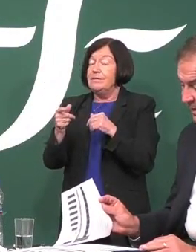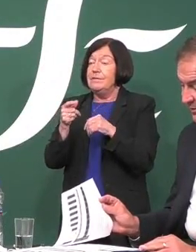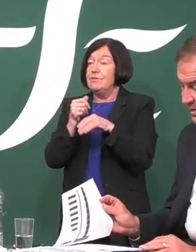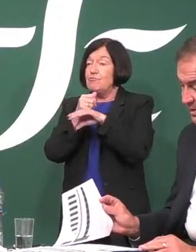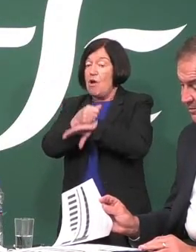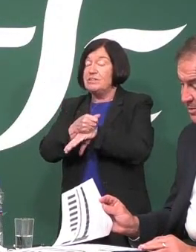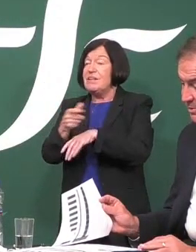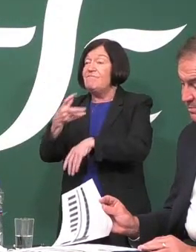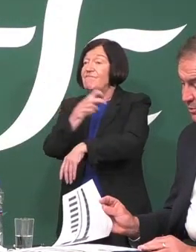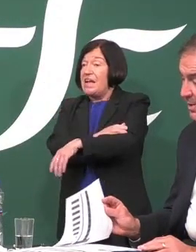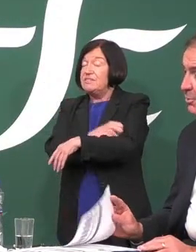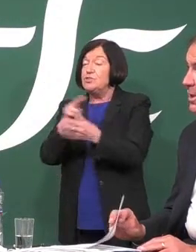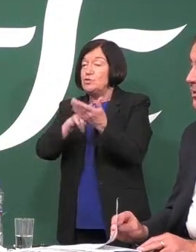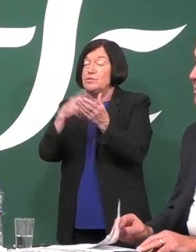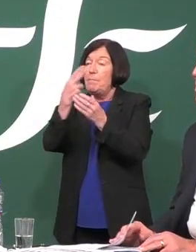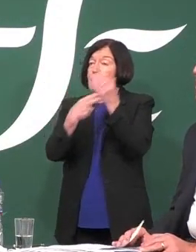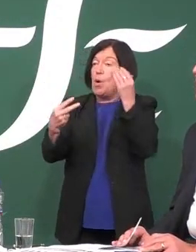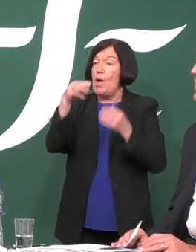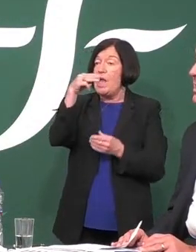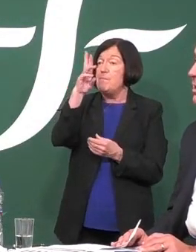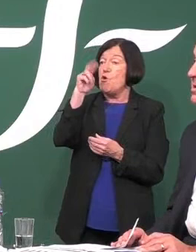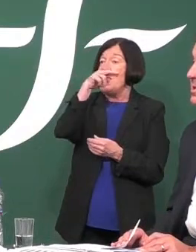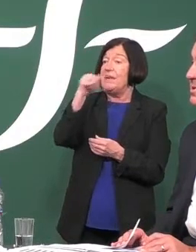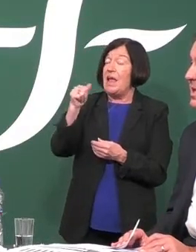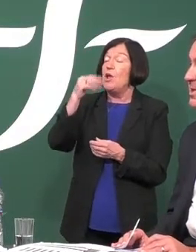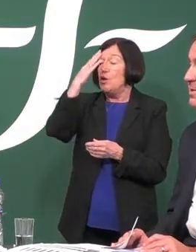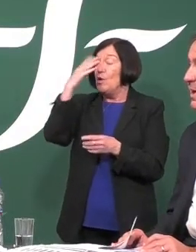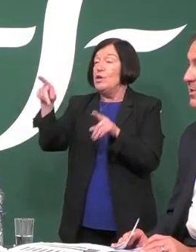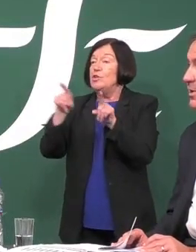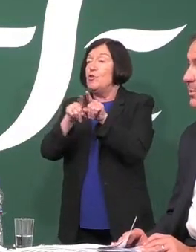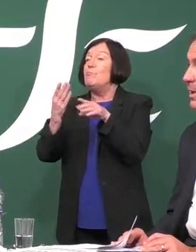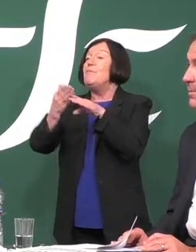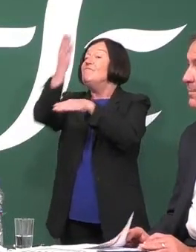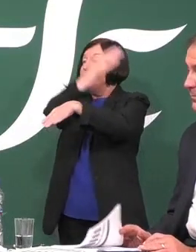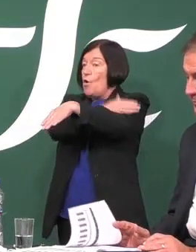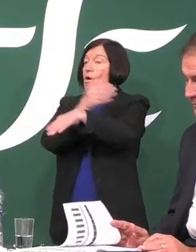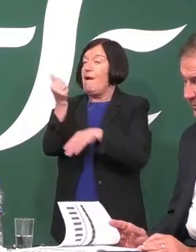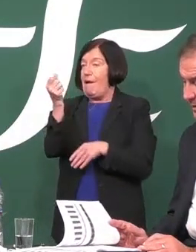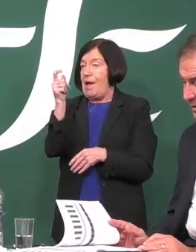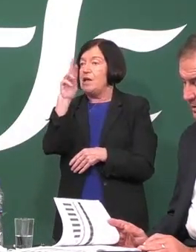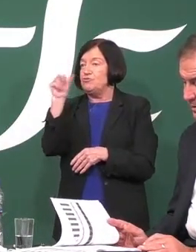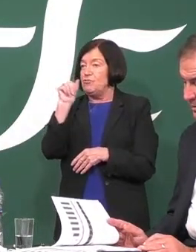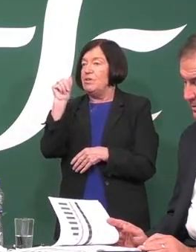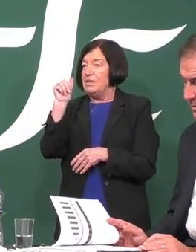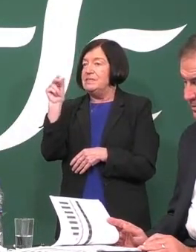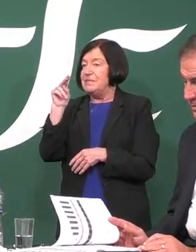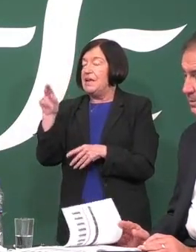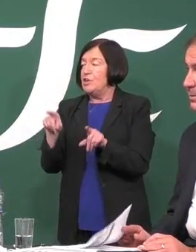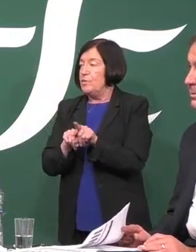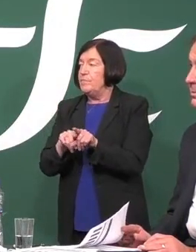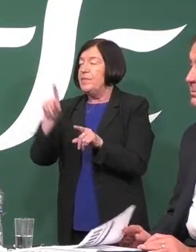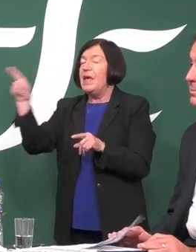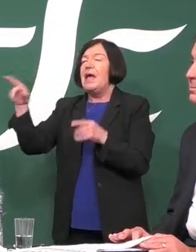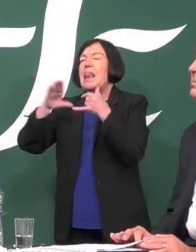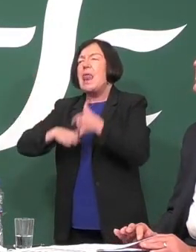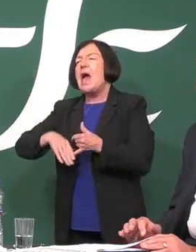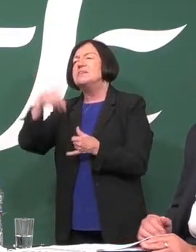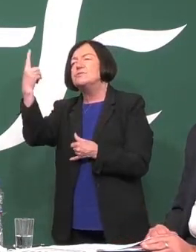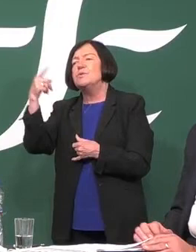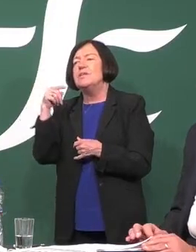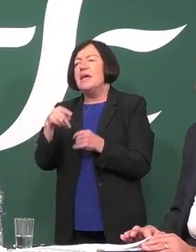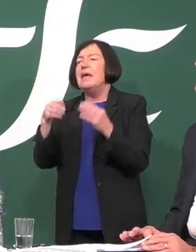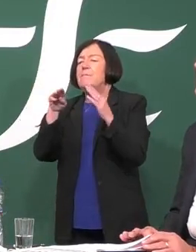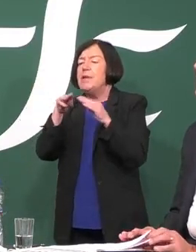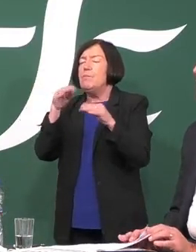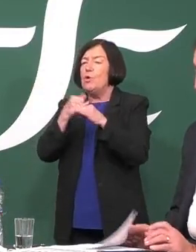the vaccines, and they've been using both mRNA. As we know previously, they also use the Janssen vaccine as well. And last one, the